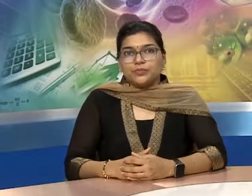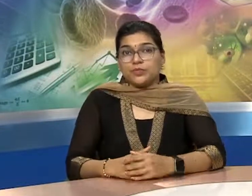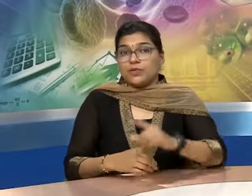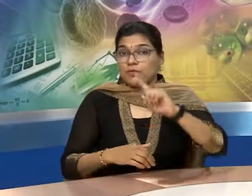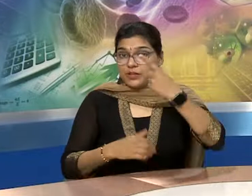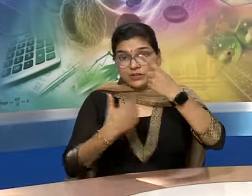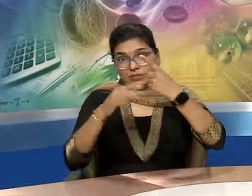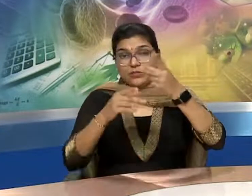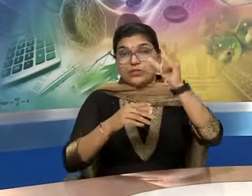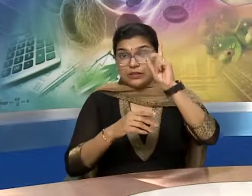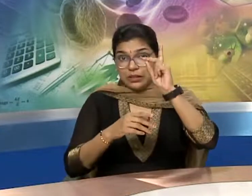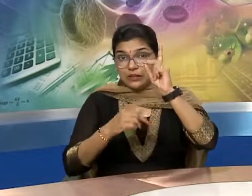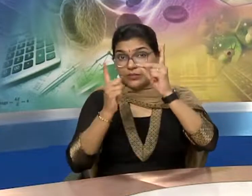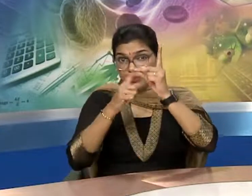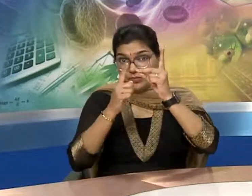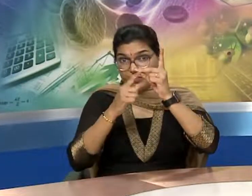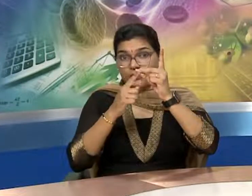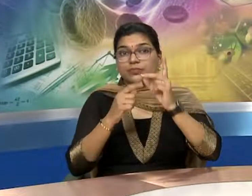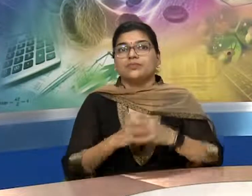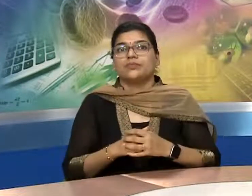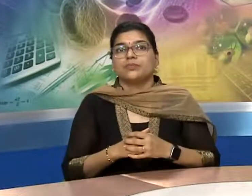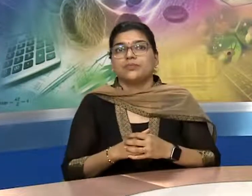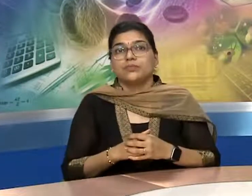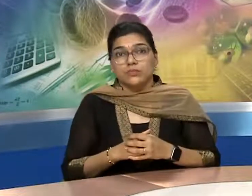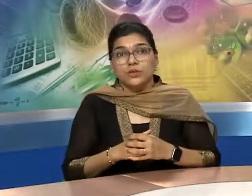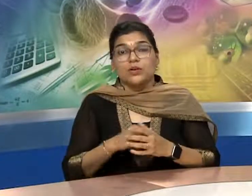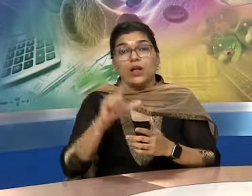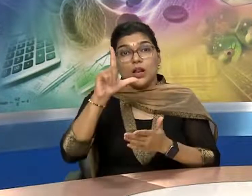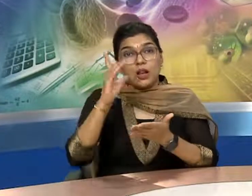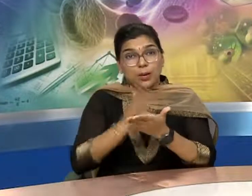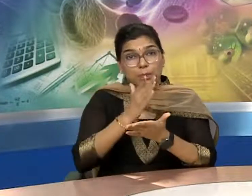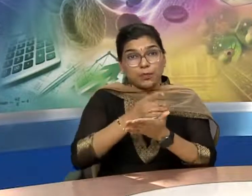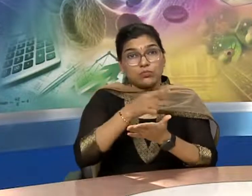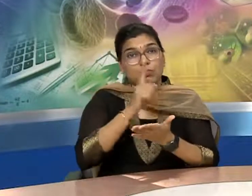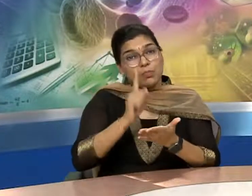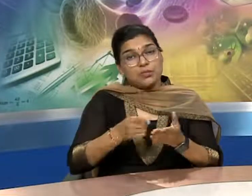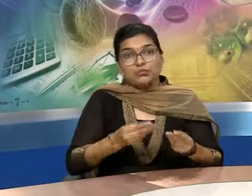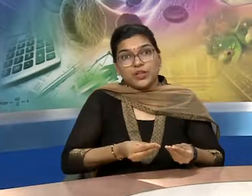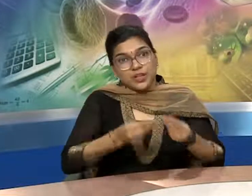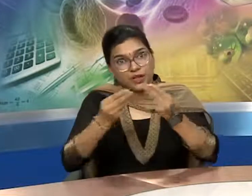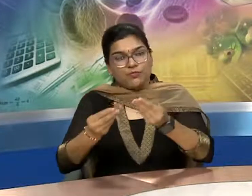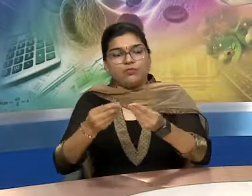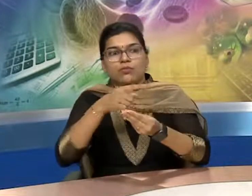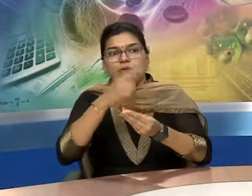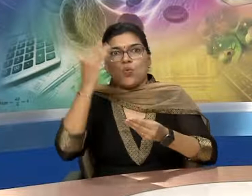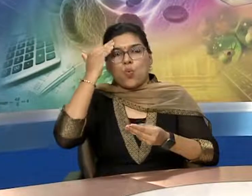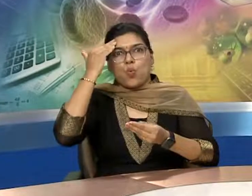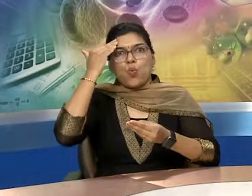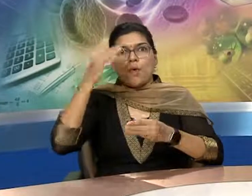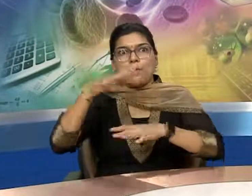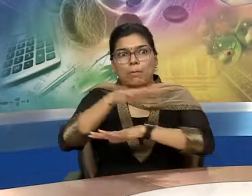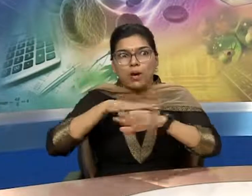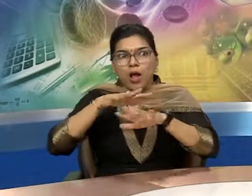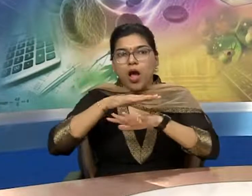And the second aspect is that the library has to contribute to